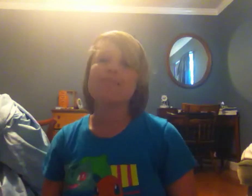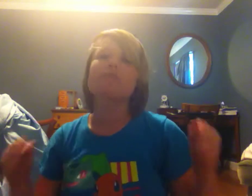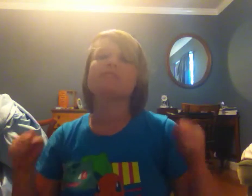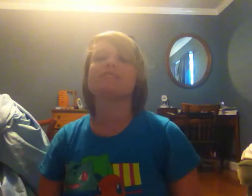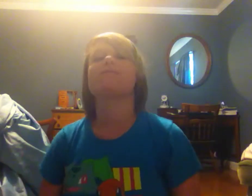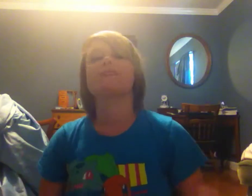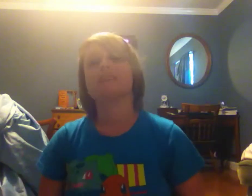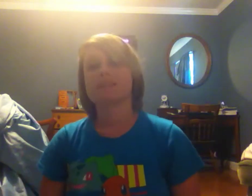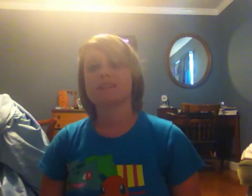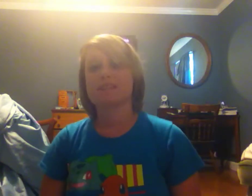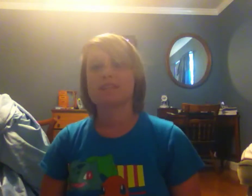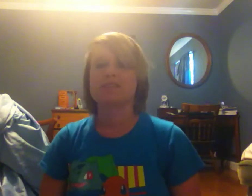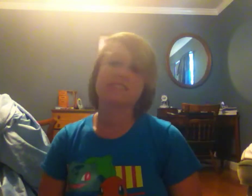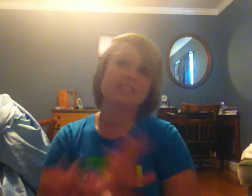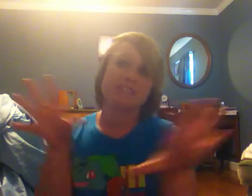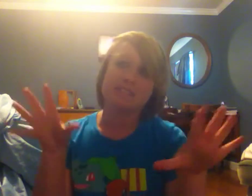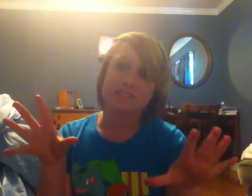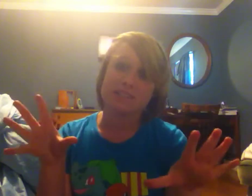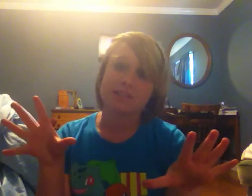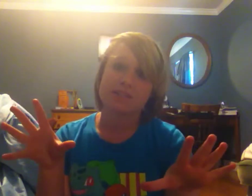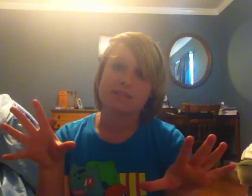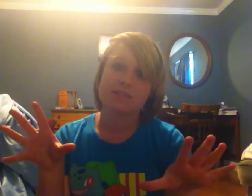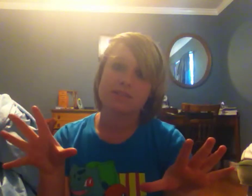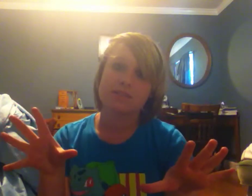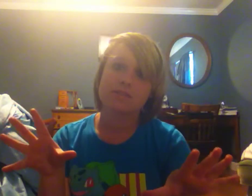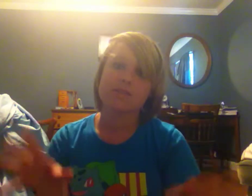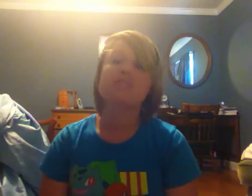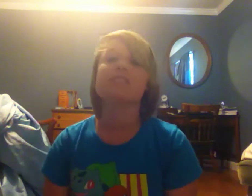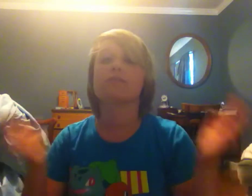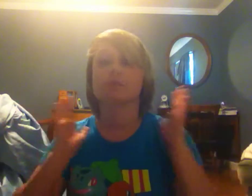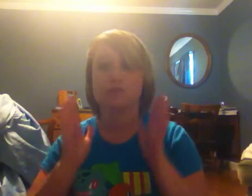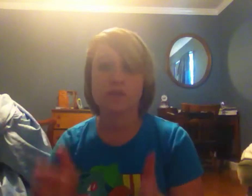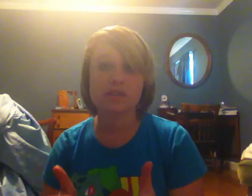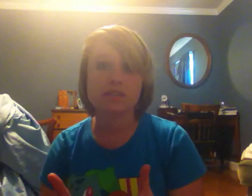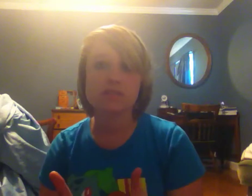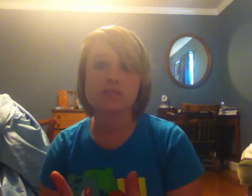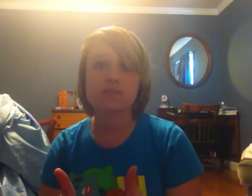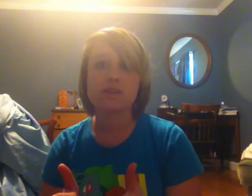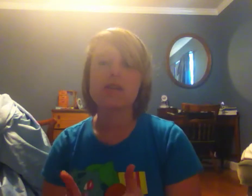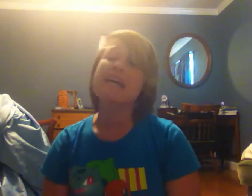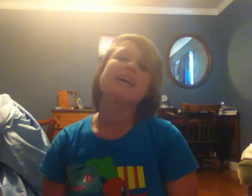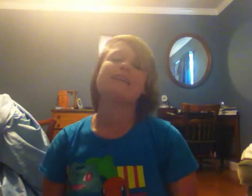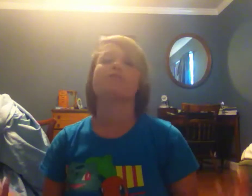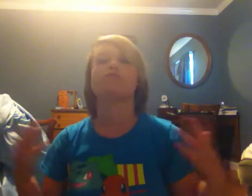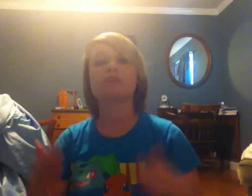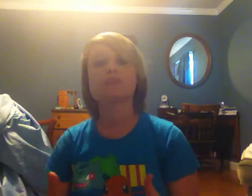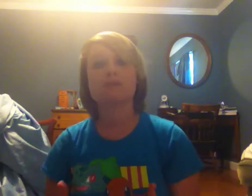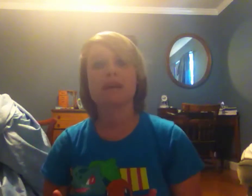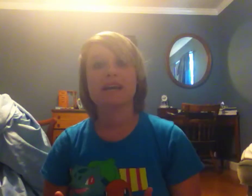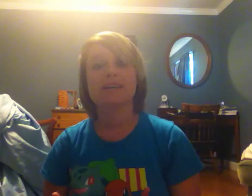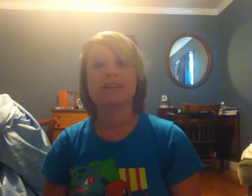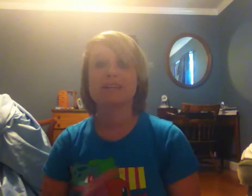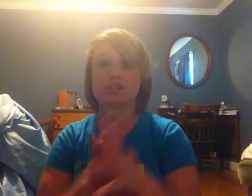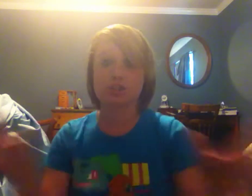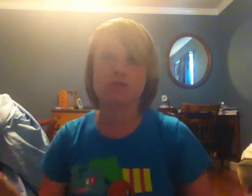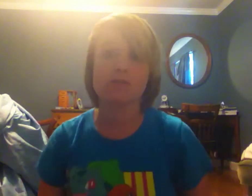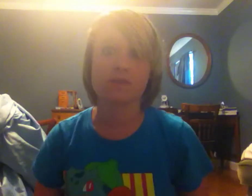never give in to anything. Stay with your friends. If your friends are bad, choose new